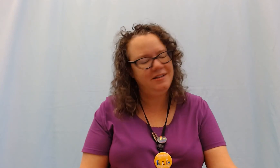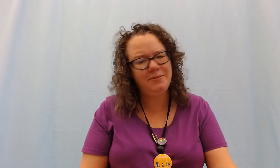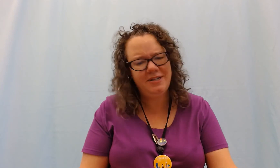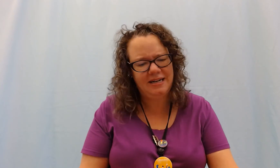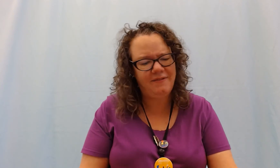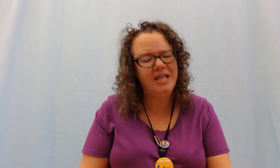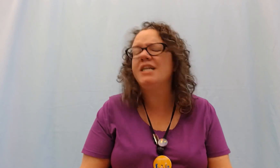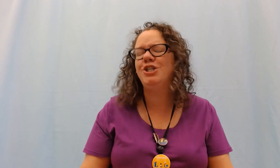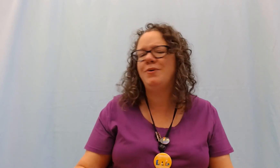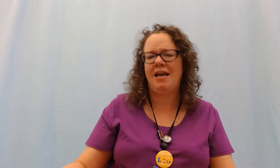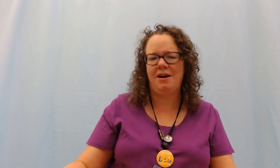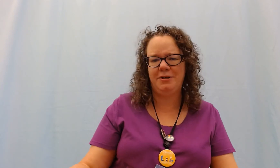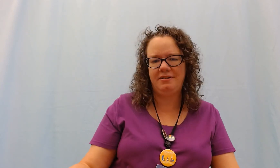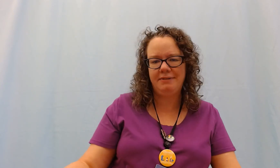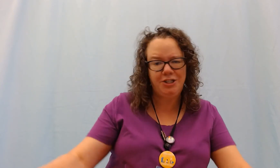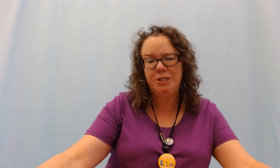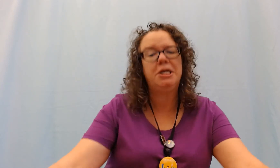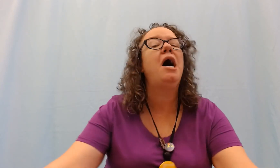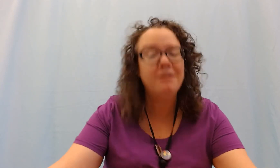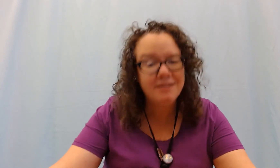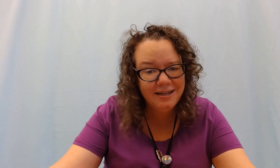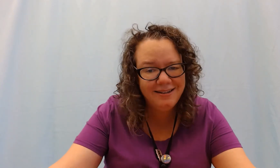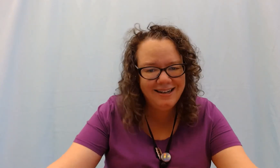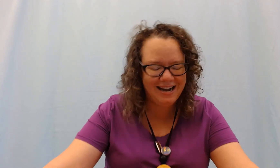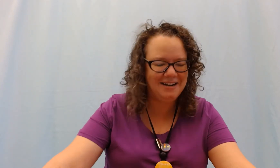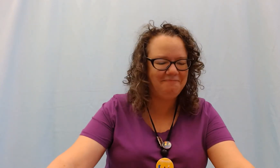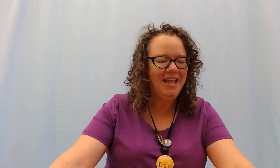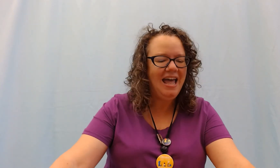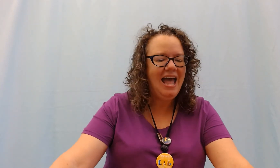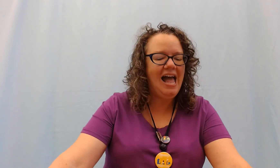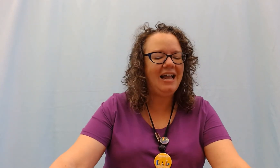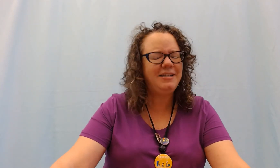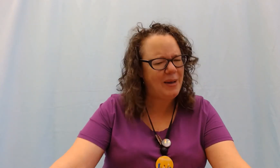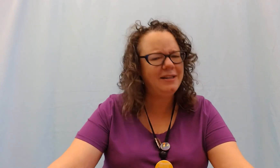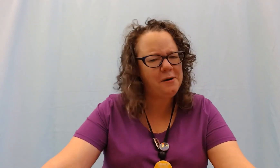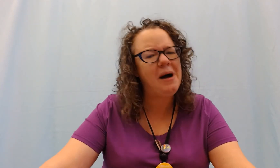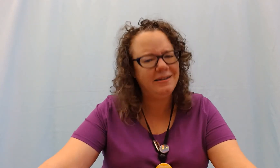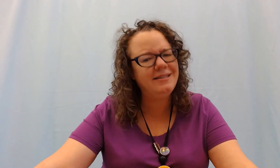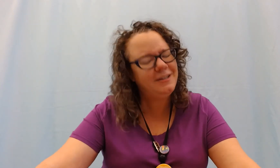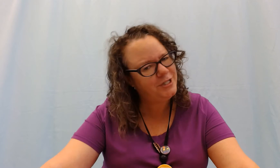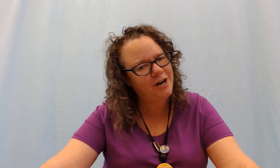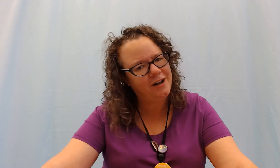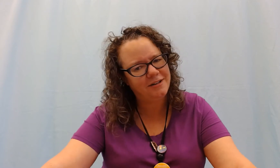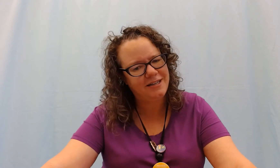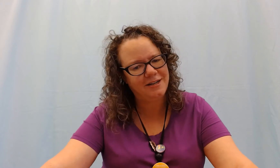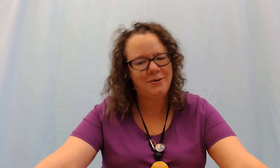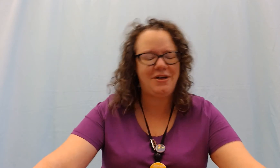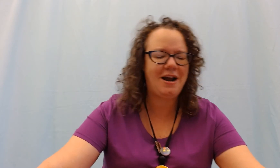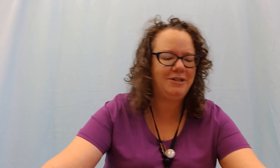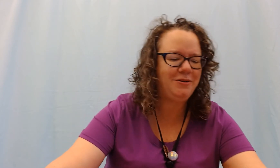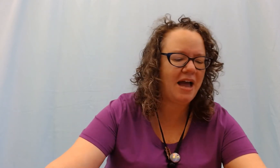one doesn't have anything to do with animals. It's just cuddles. It's been a little while since I've shared a cuddle song, so I thought I would do that.